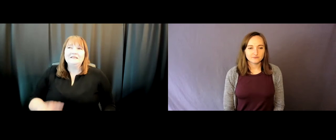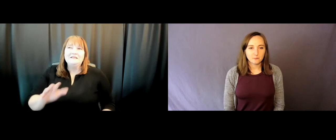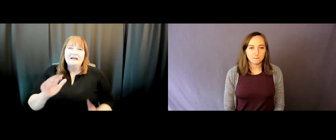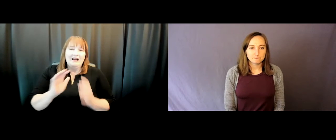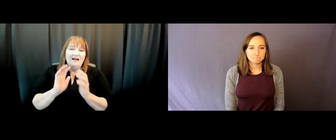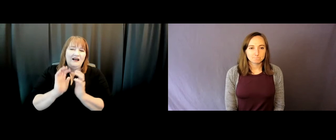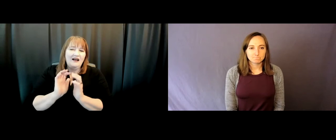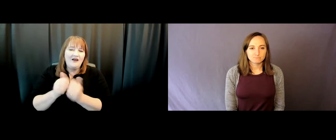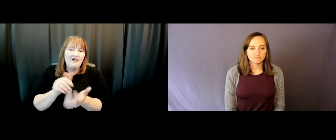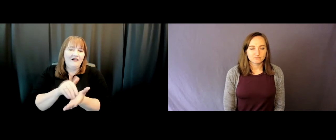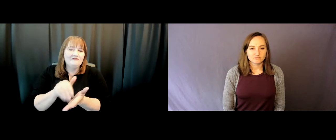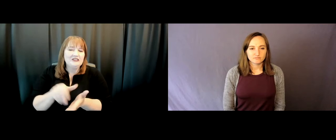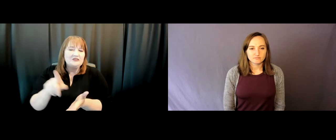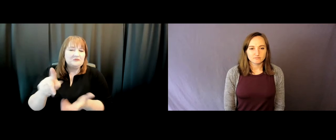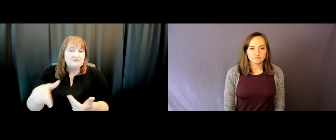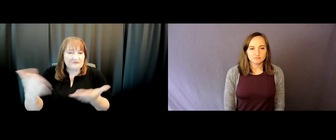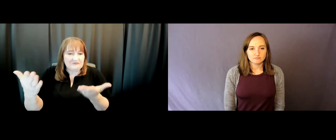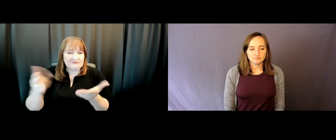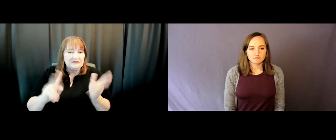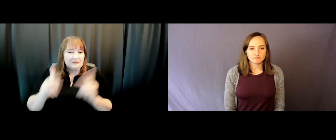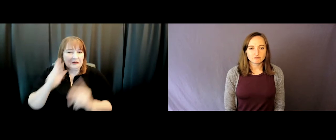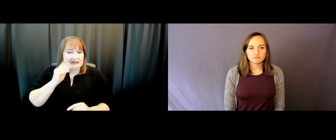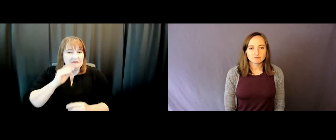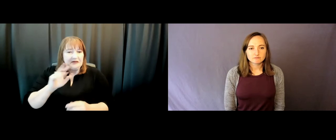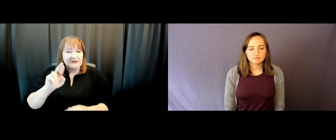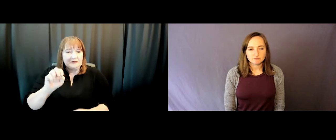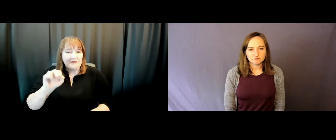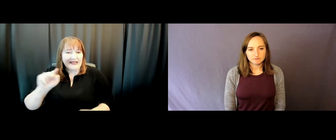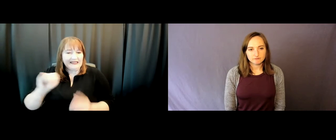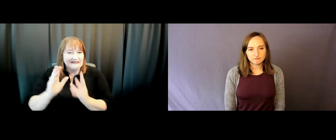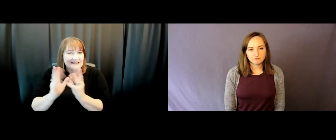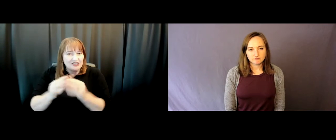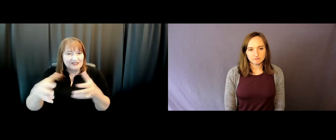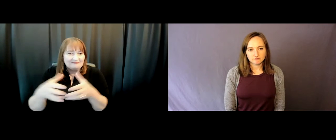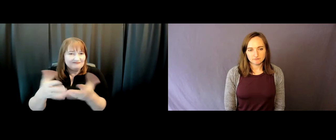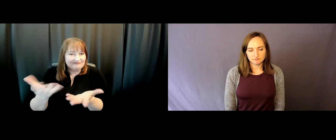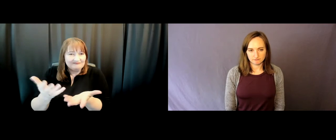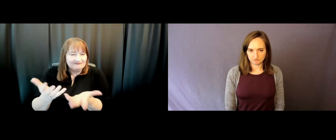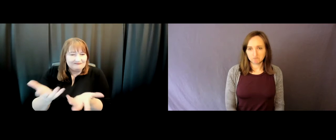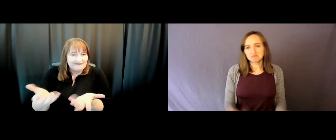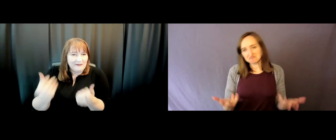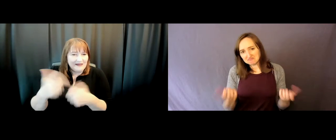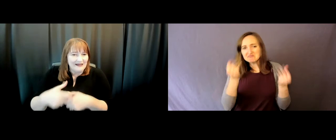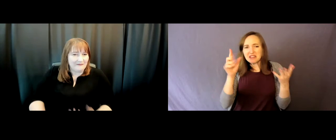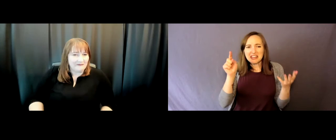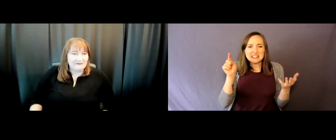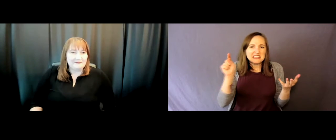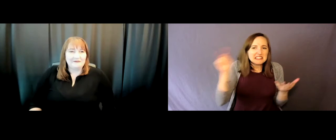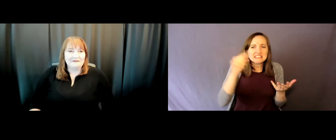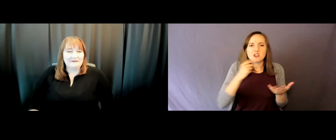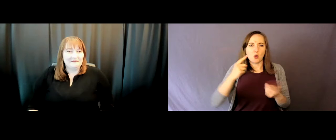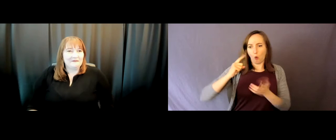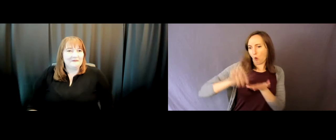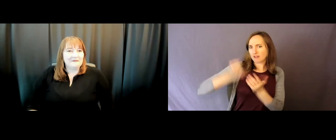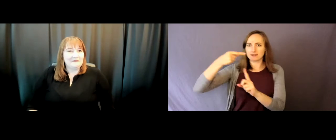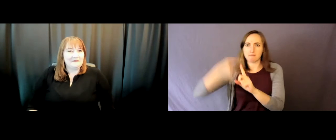recommend people have Reiki sessions? I know a lot of practitioners out there are like, you need to come once a month, or